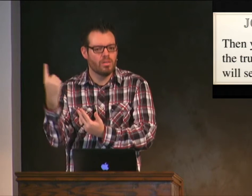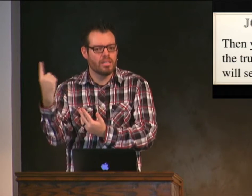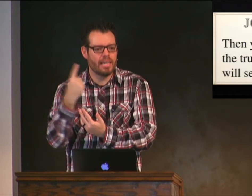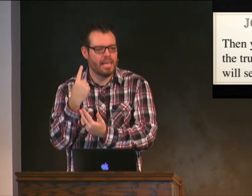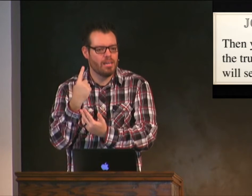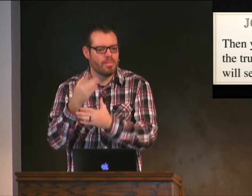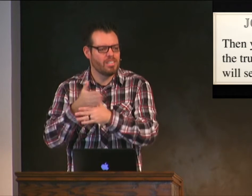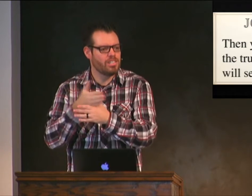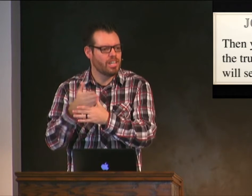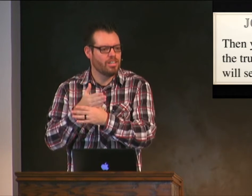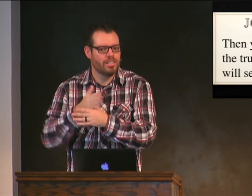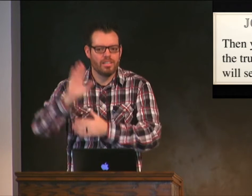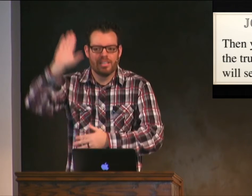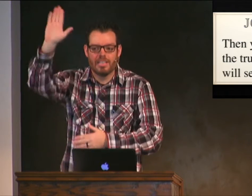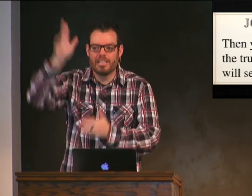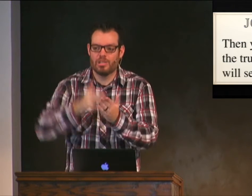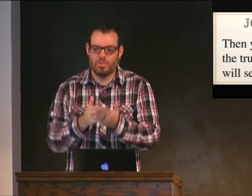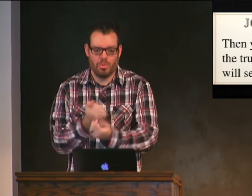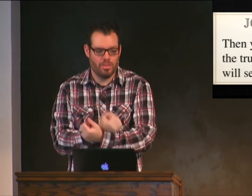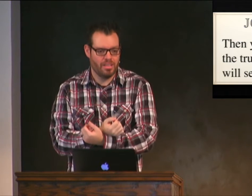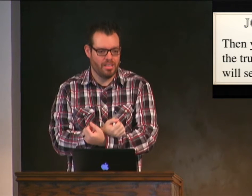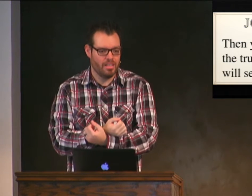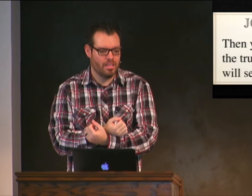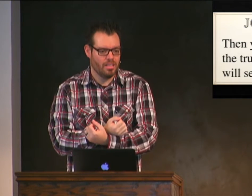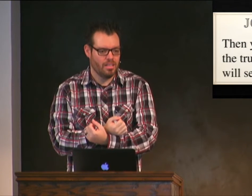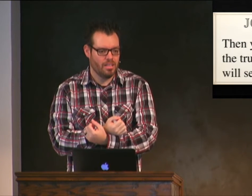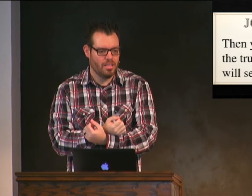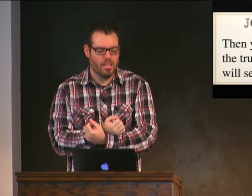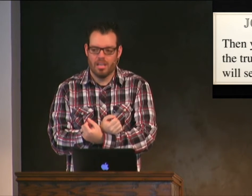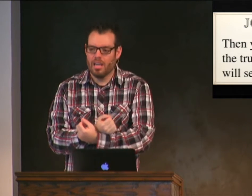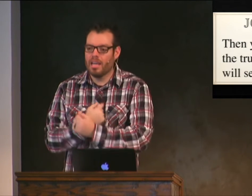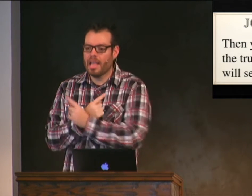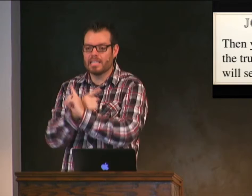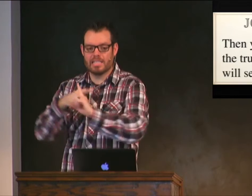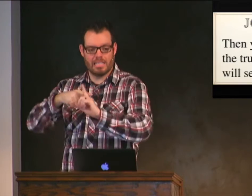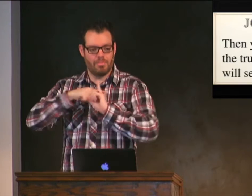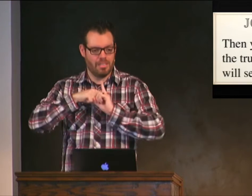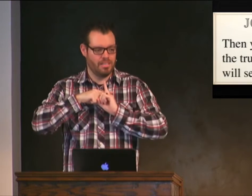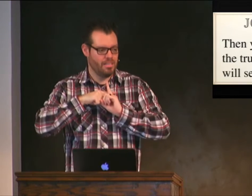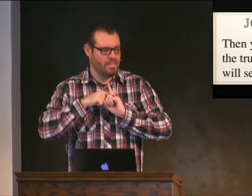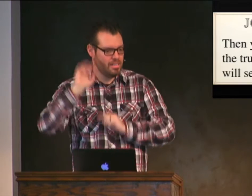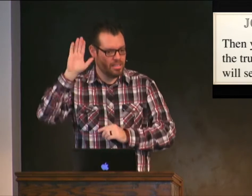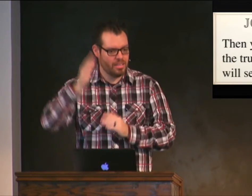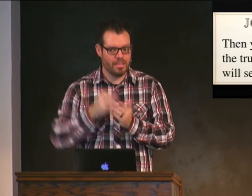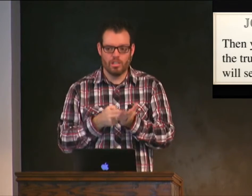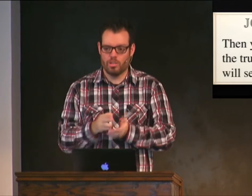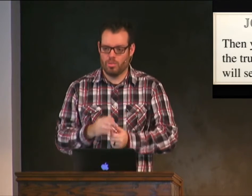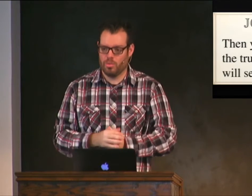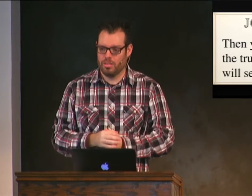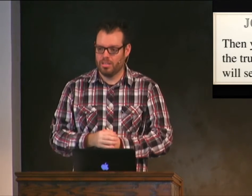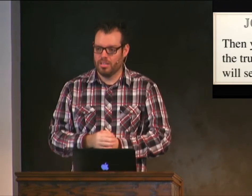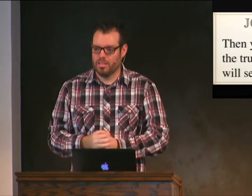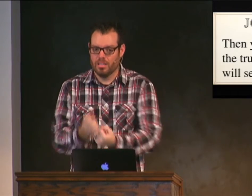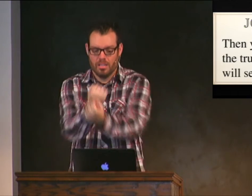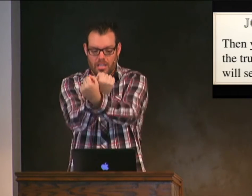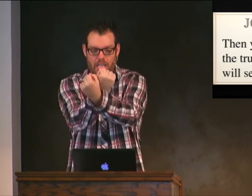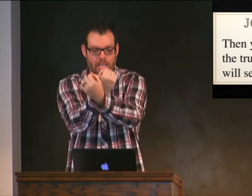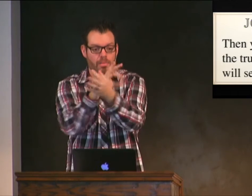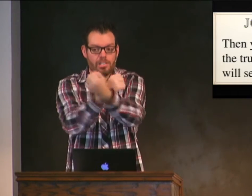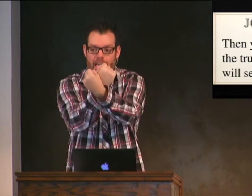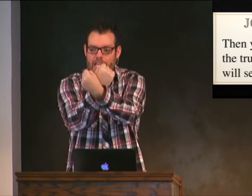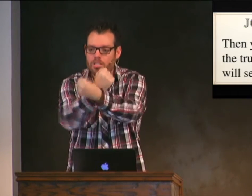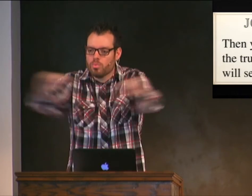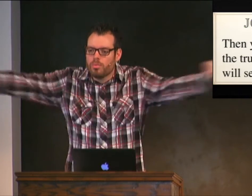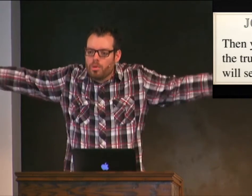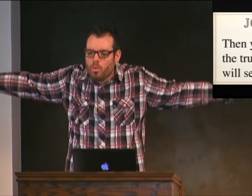But someone came and shared his truth. And I accepted this truth.